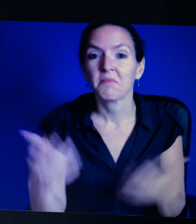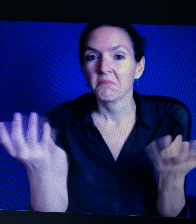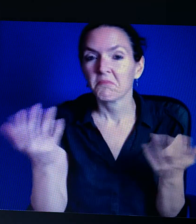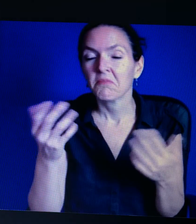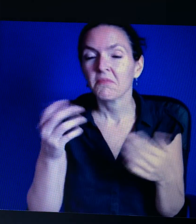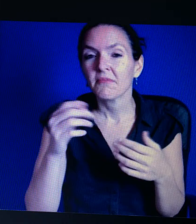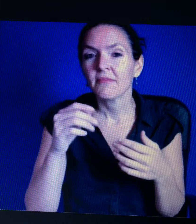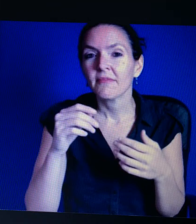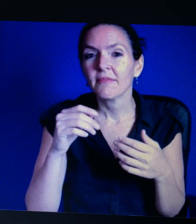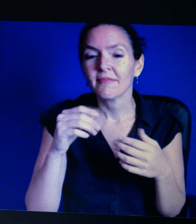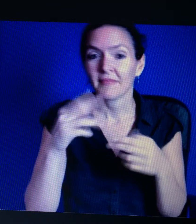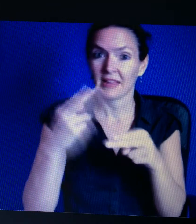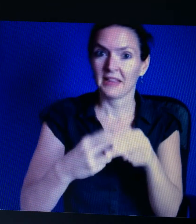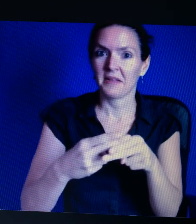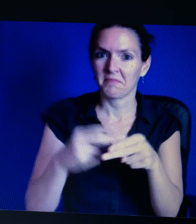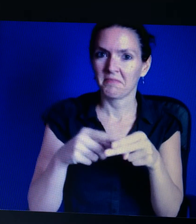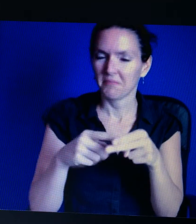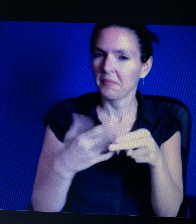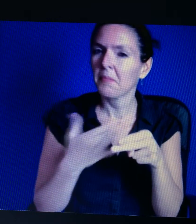All right.